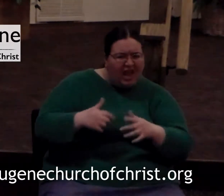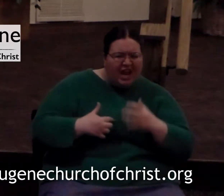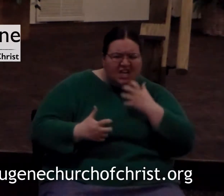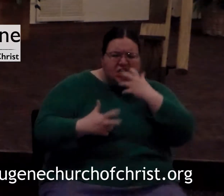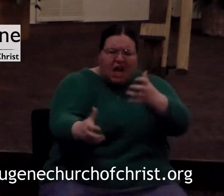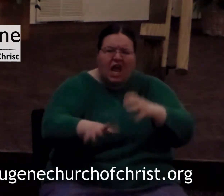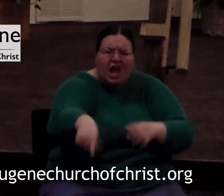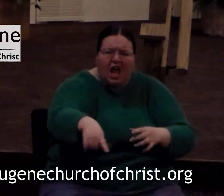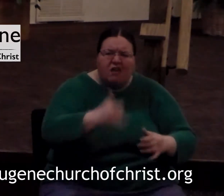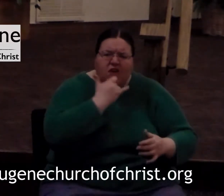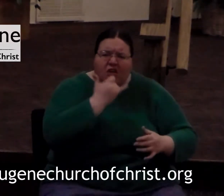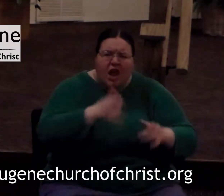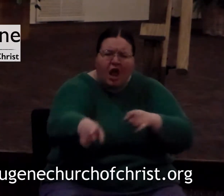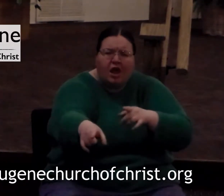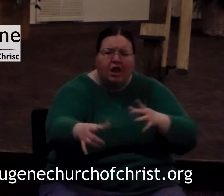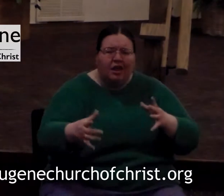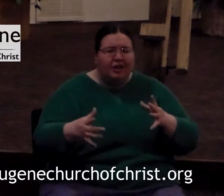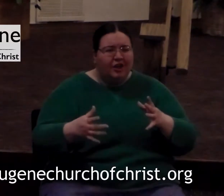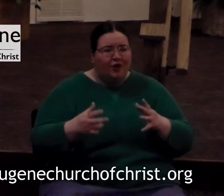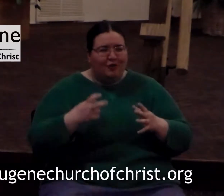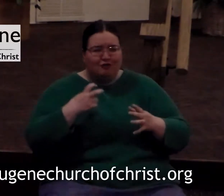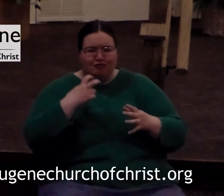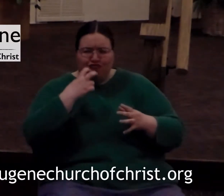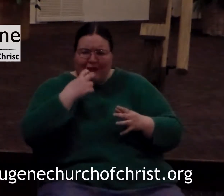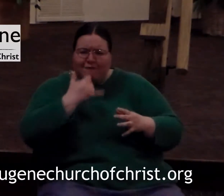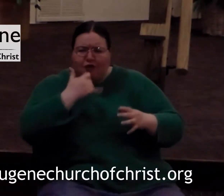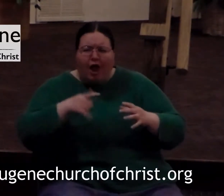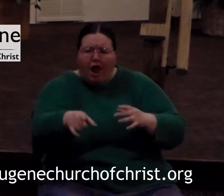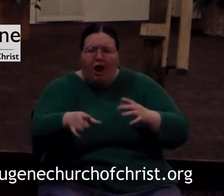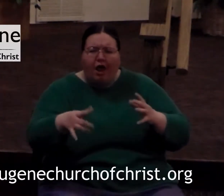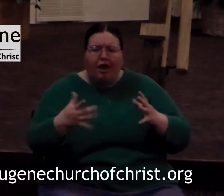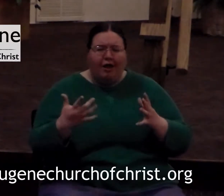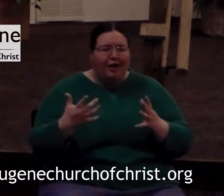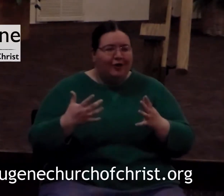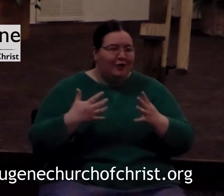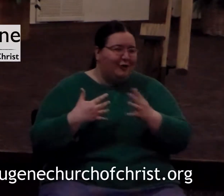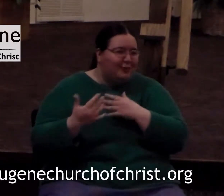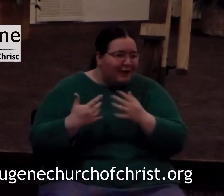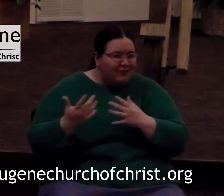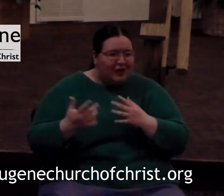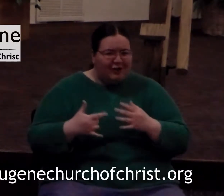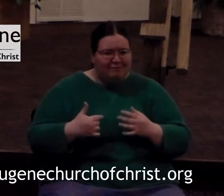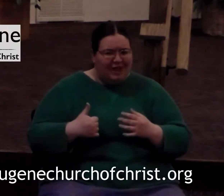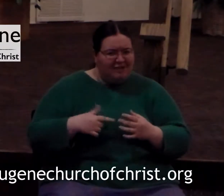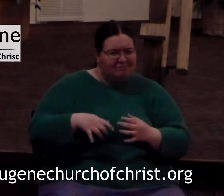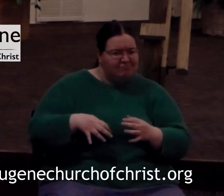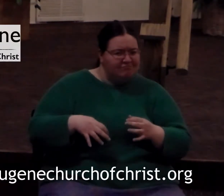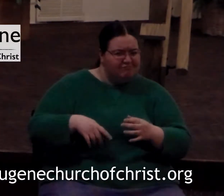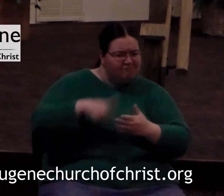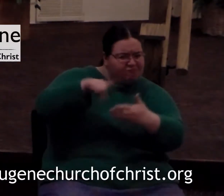should be doing, or because the referees are not doing their job right, or whatever it might be. And at some point in the course of all that, I'll think to